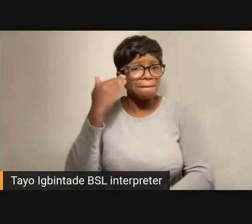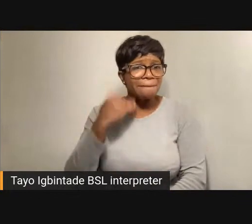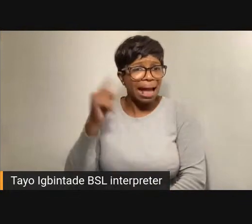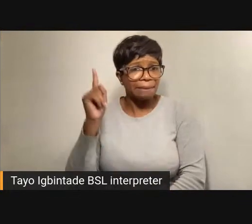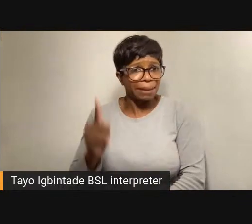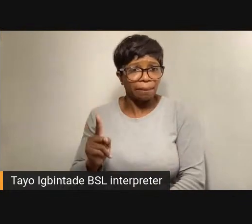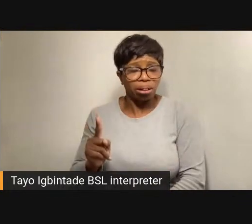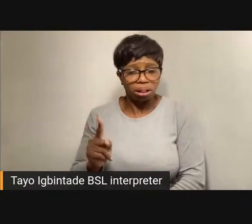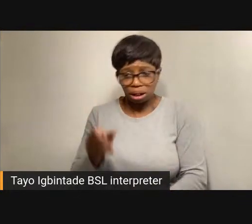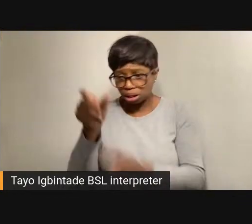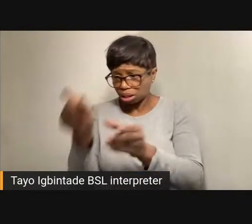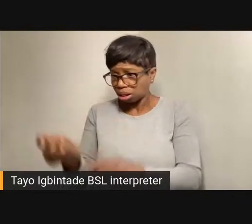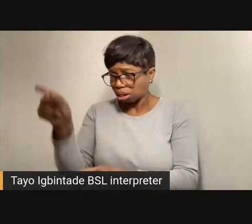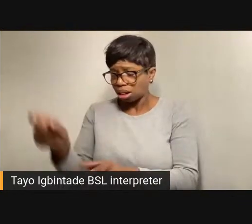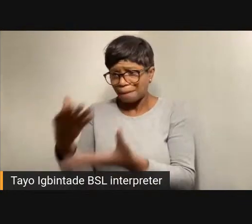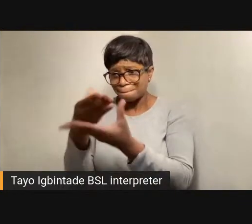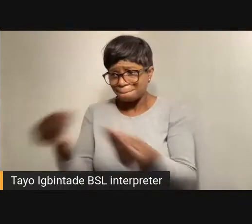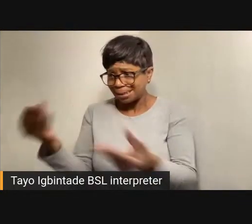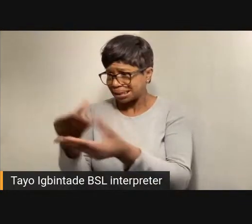today?